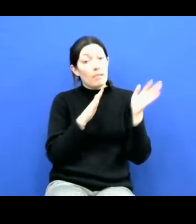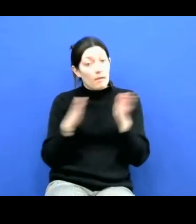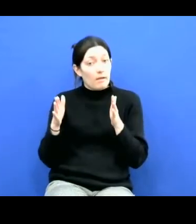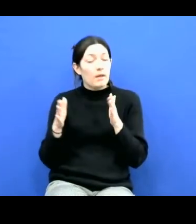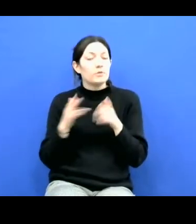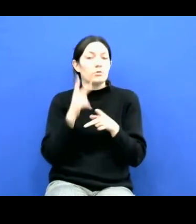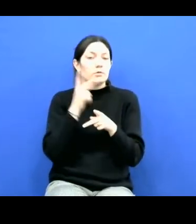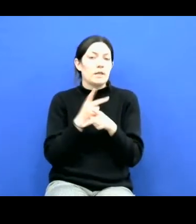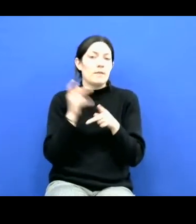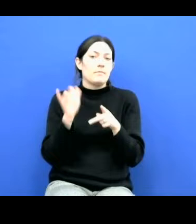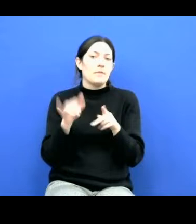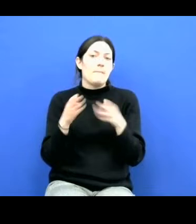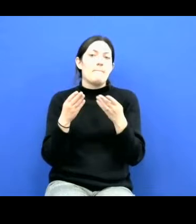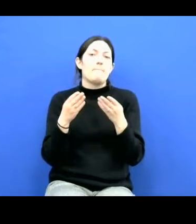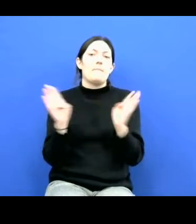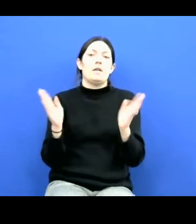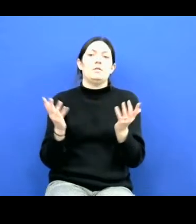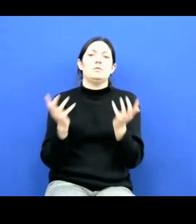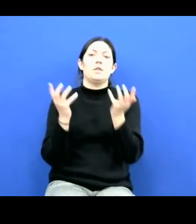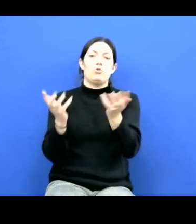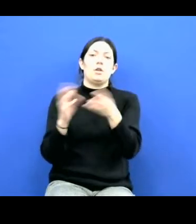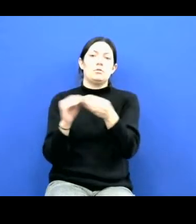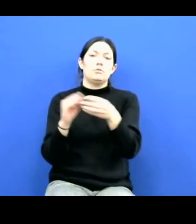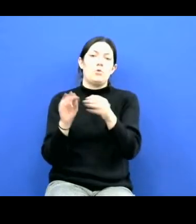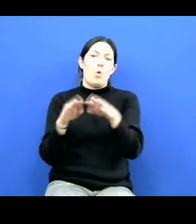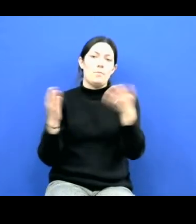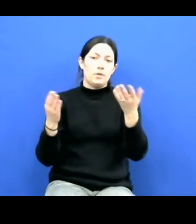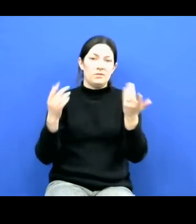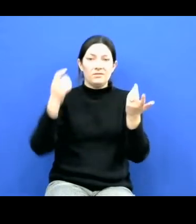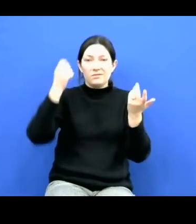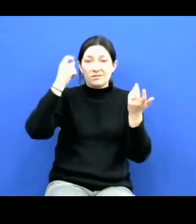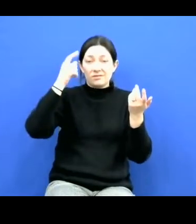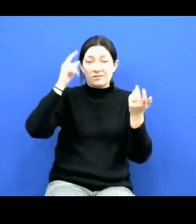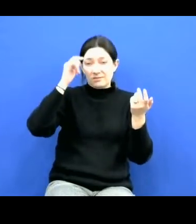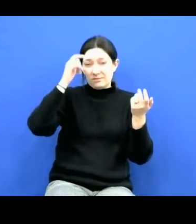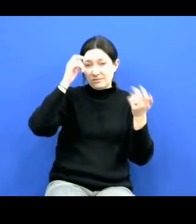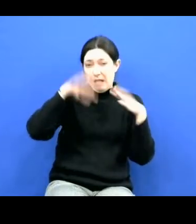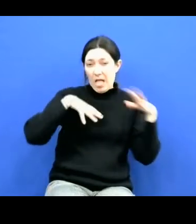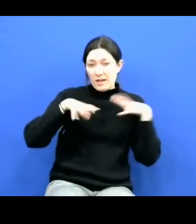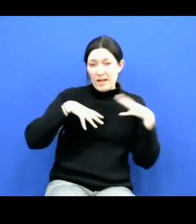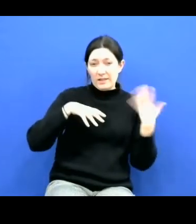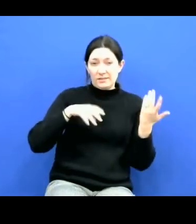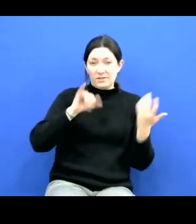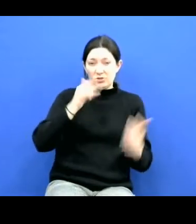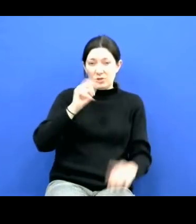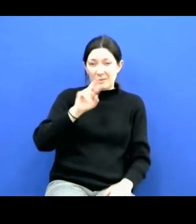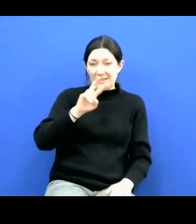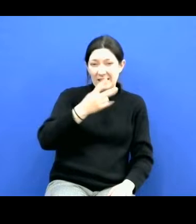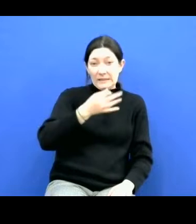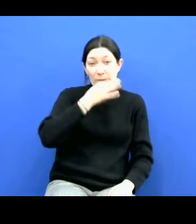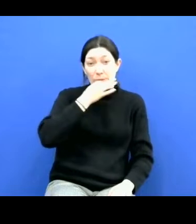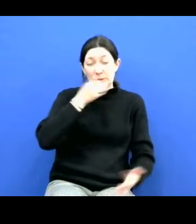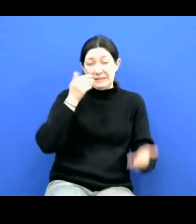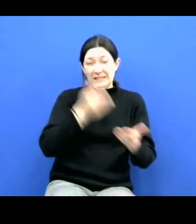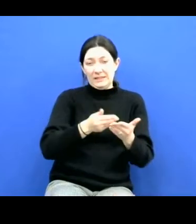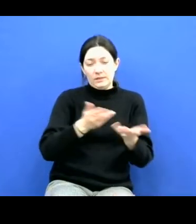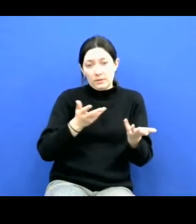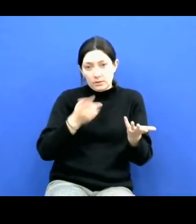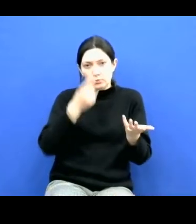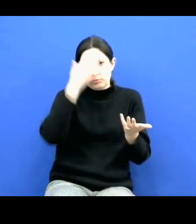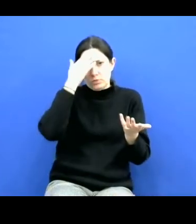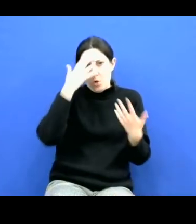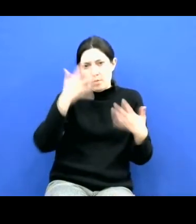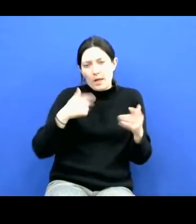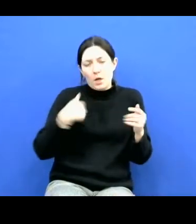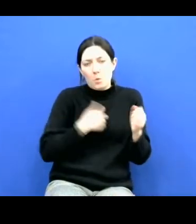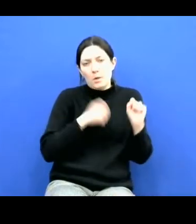going to be, if you don't, because of the holidays, if the 2nd is too soon, and you know that now, we